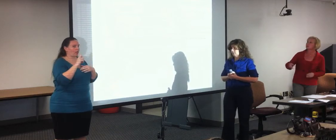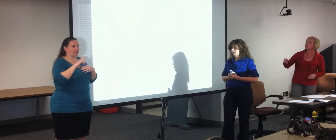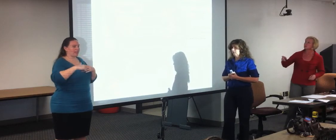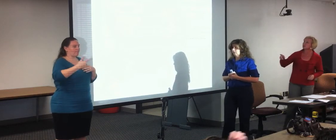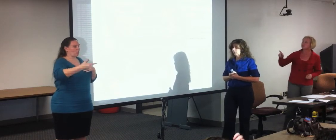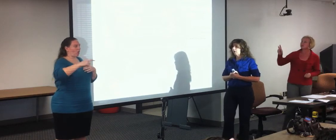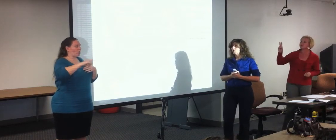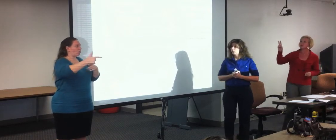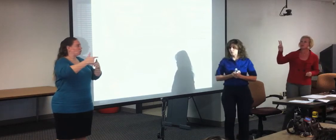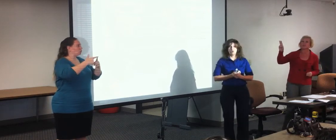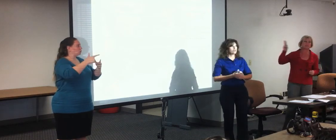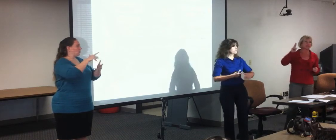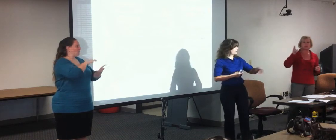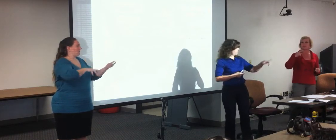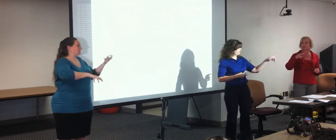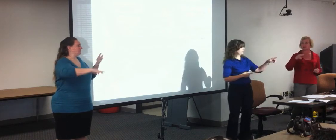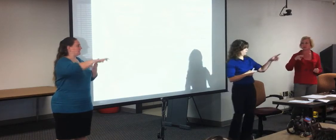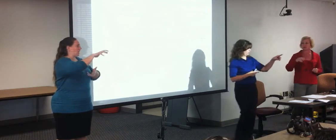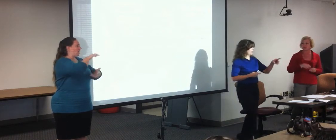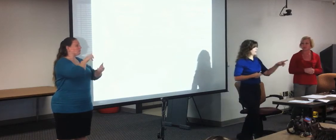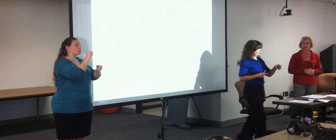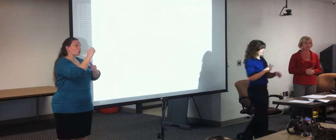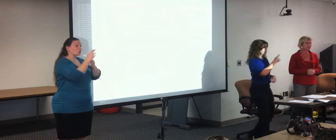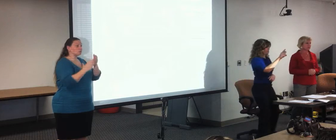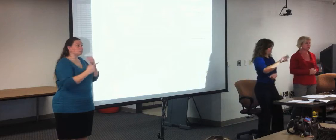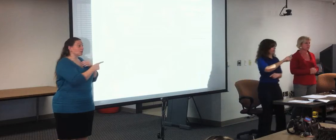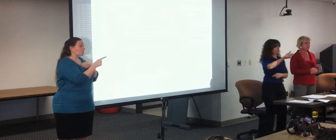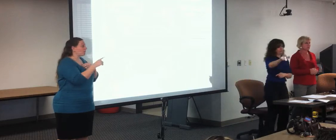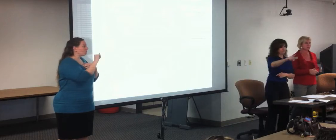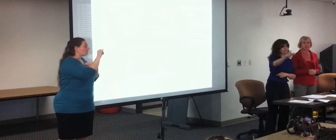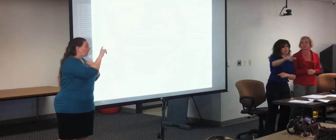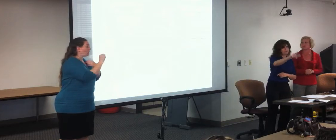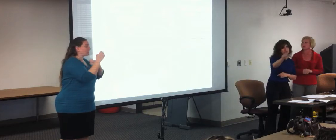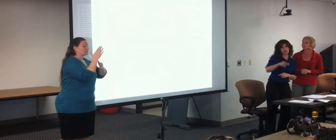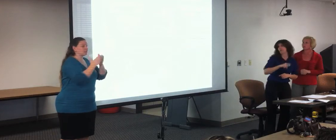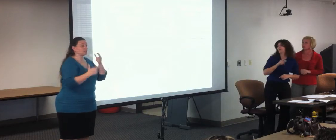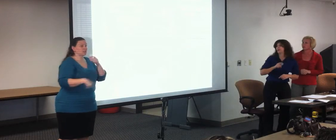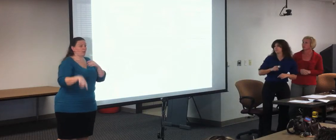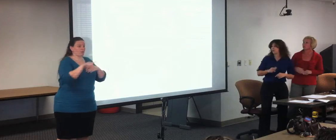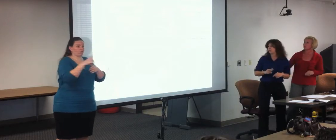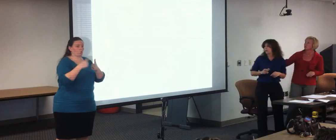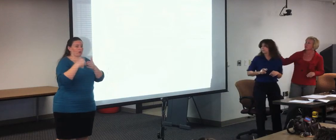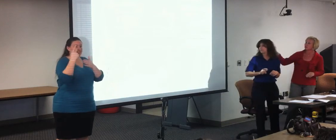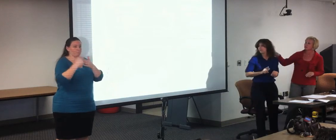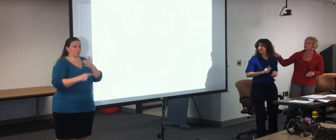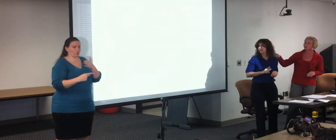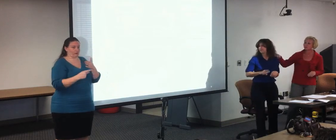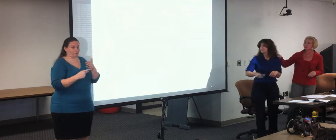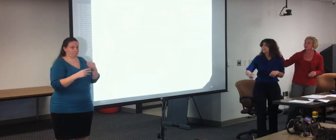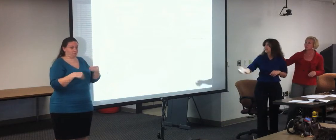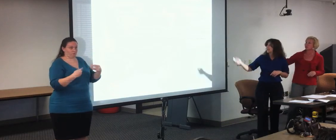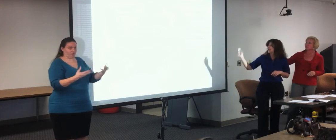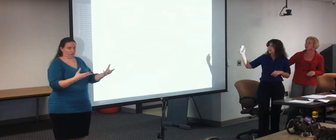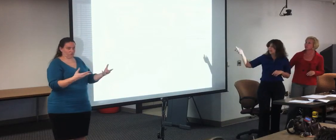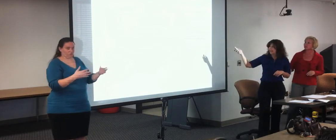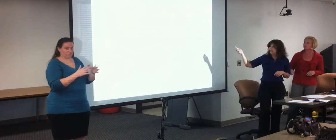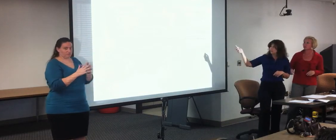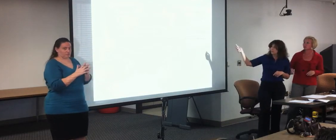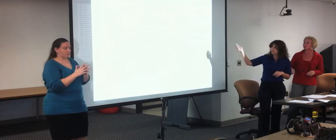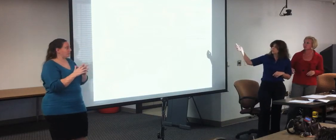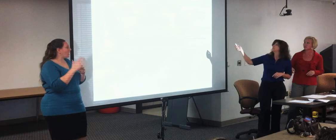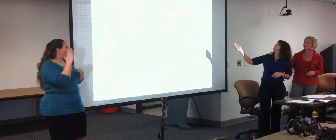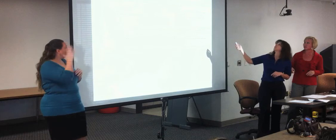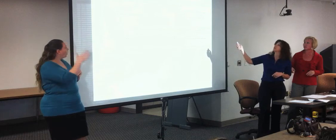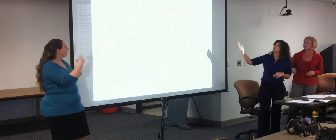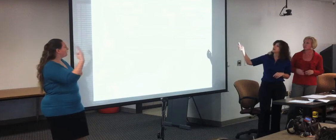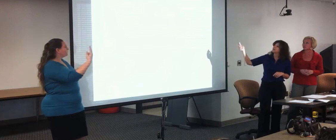Okay. So there's two. So some of you are ILS providers and some of you are day program providers. And there's